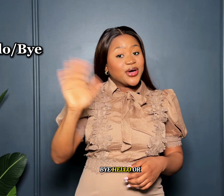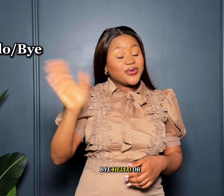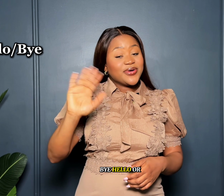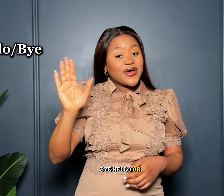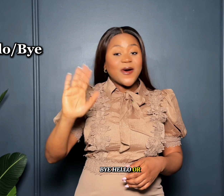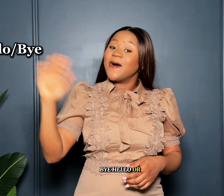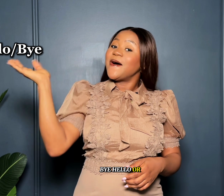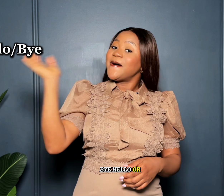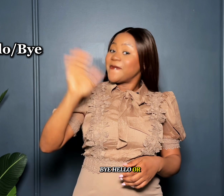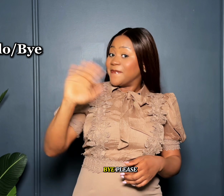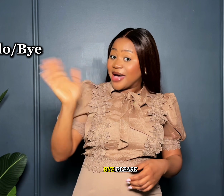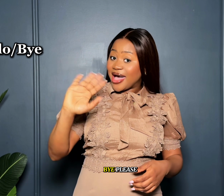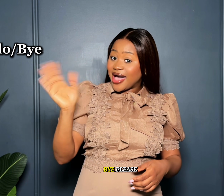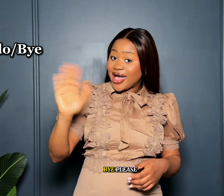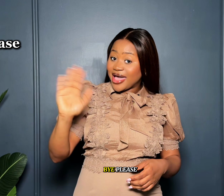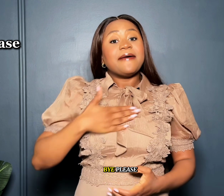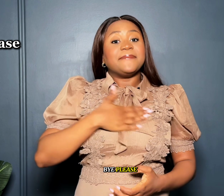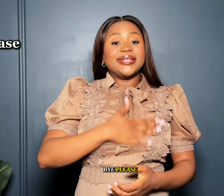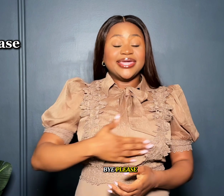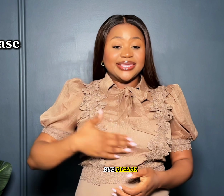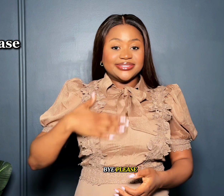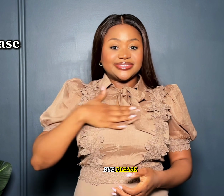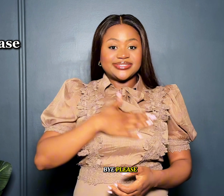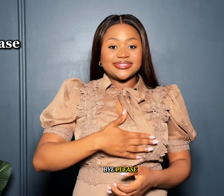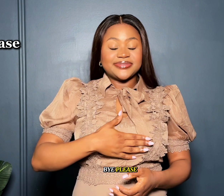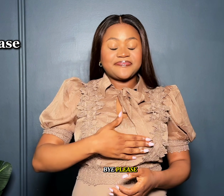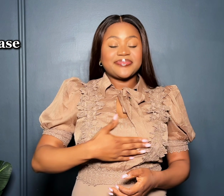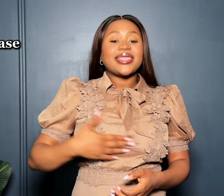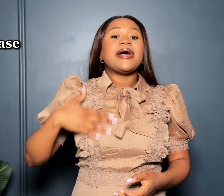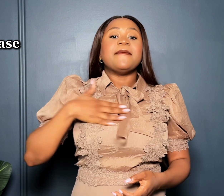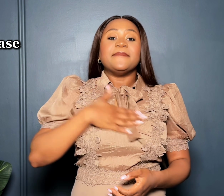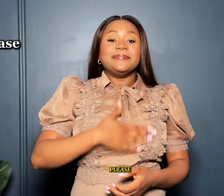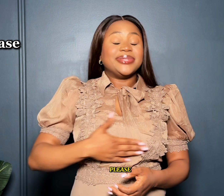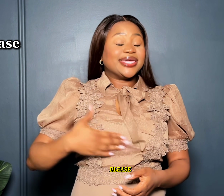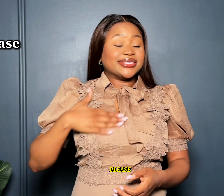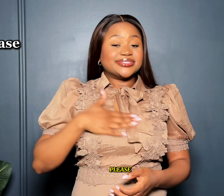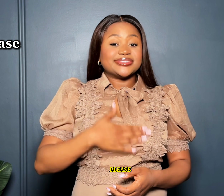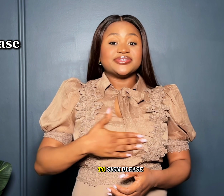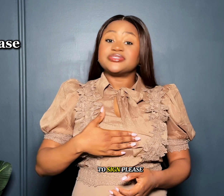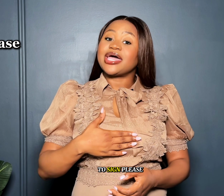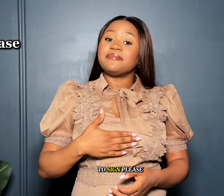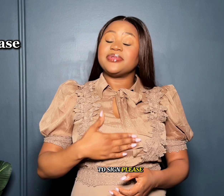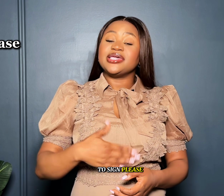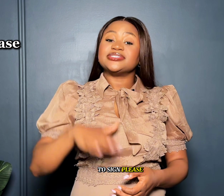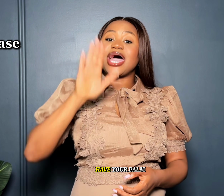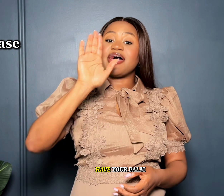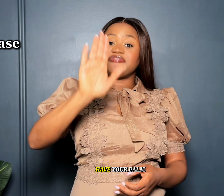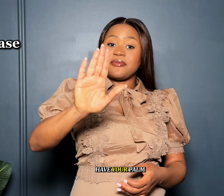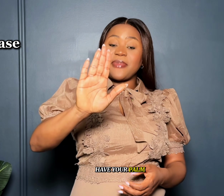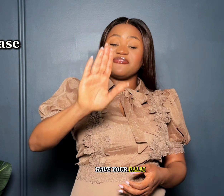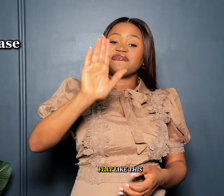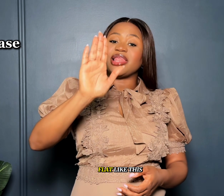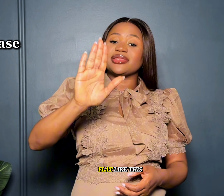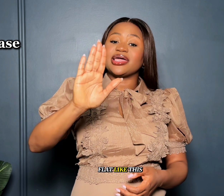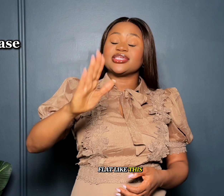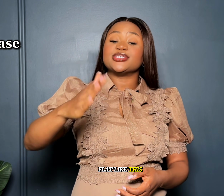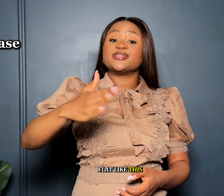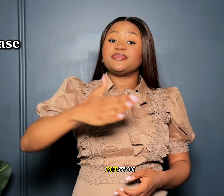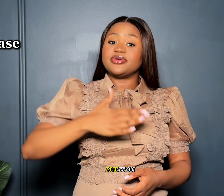hello, or bye. Please. Please. To sign please, have your palm flat like this, put it